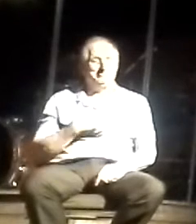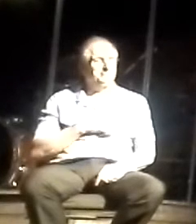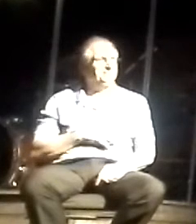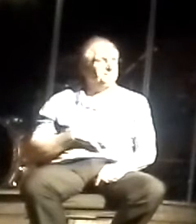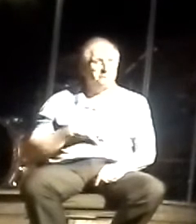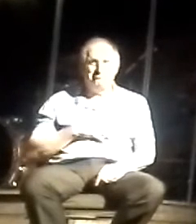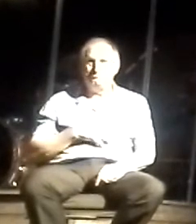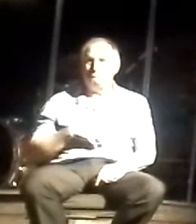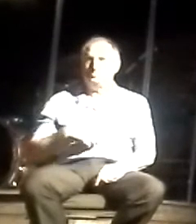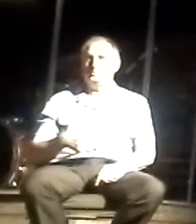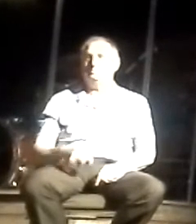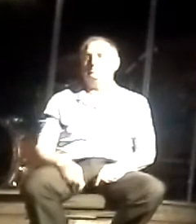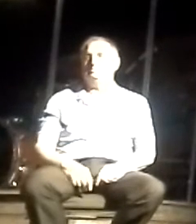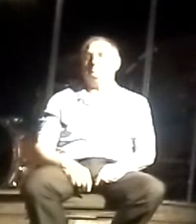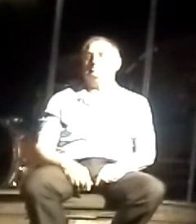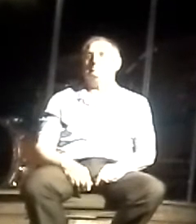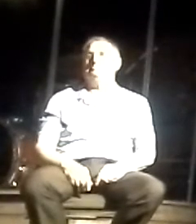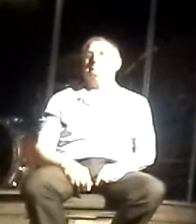Disgusting.